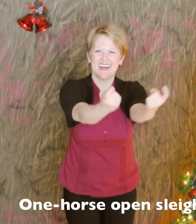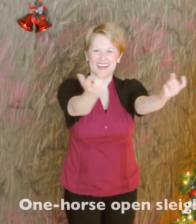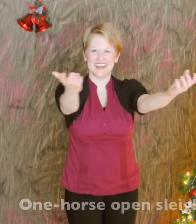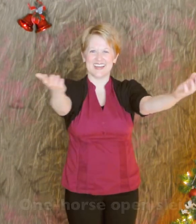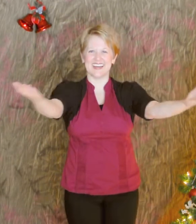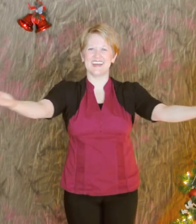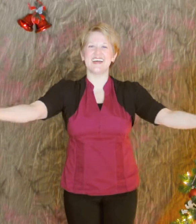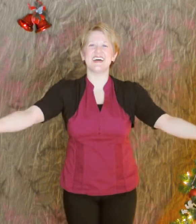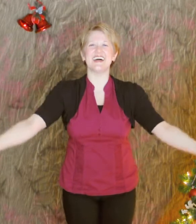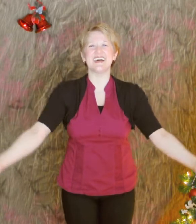One horse open sleigh.